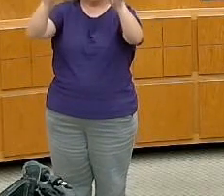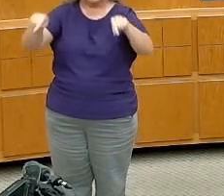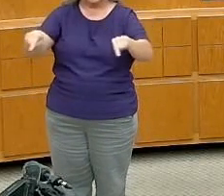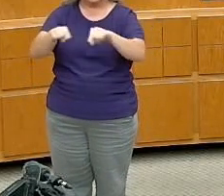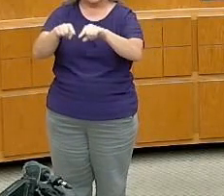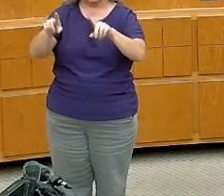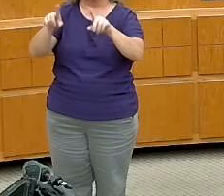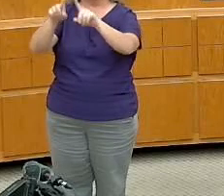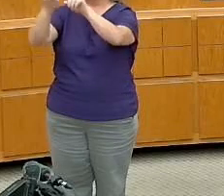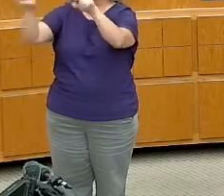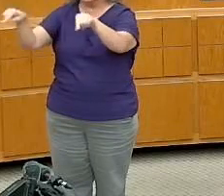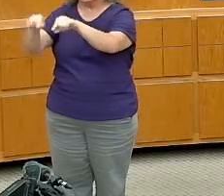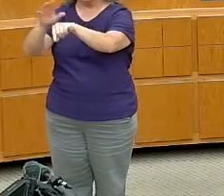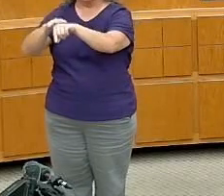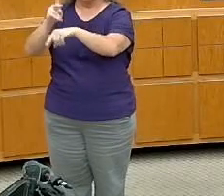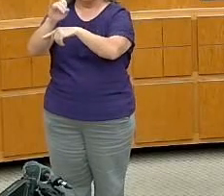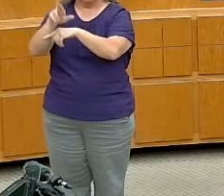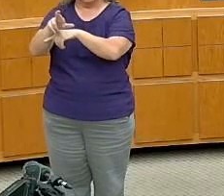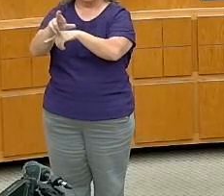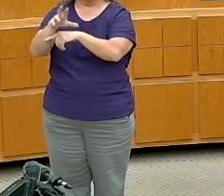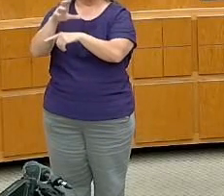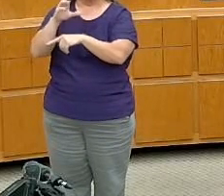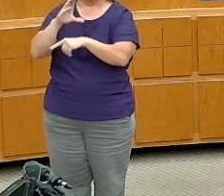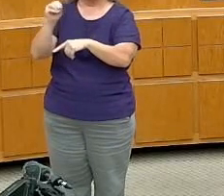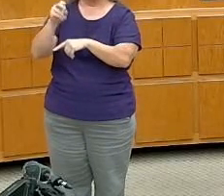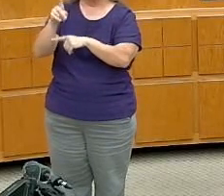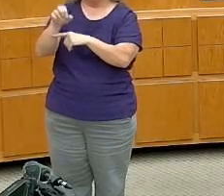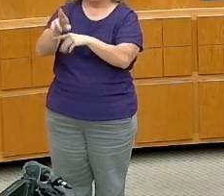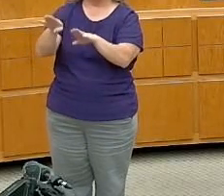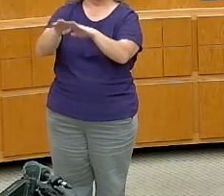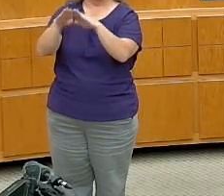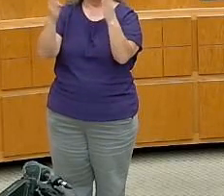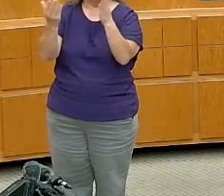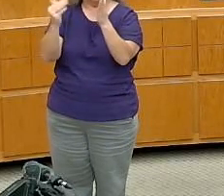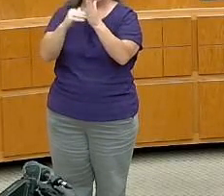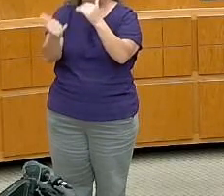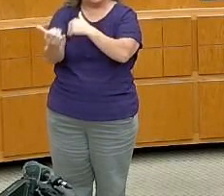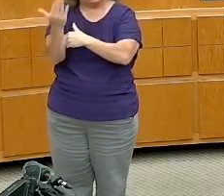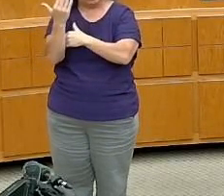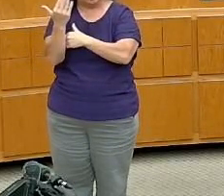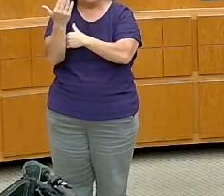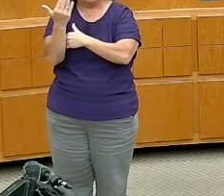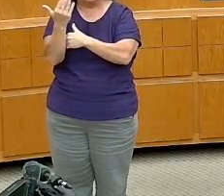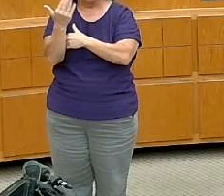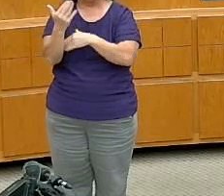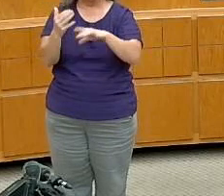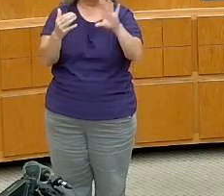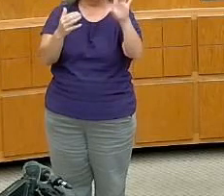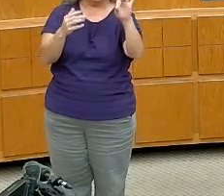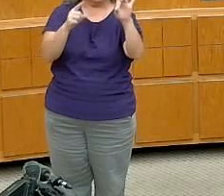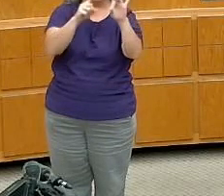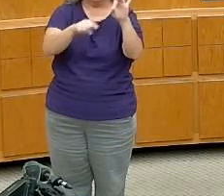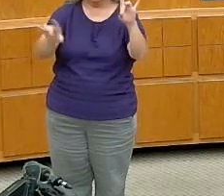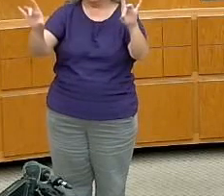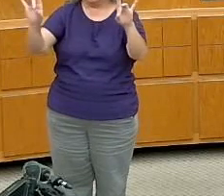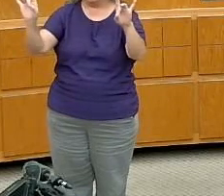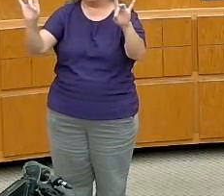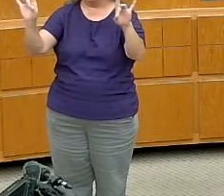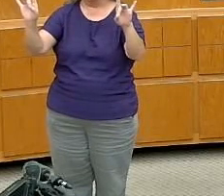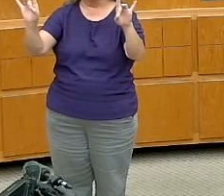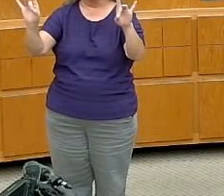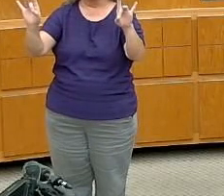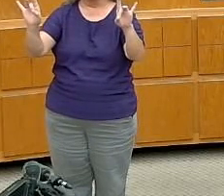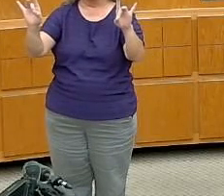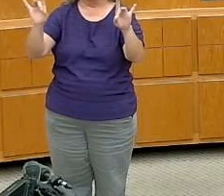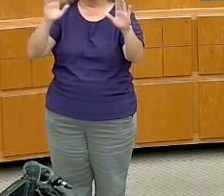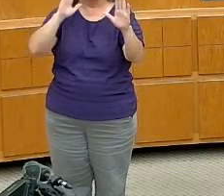distancing. And the pier was open for business as of this morning. It has the hours of 8 a.m. to 8 p.m., and we hope that you